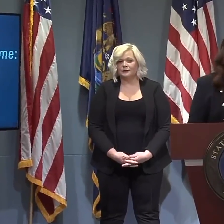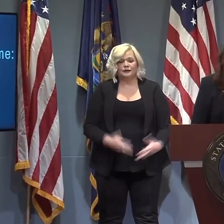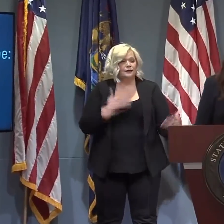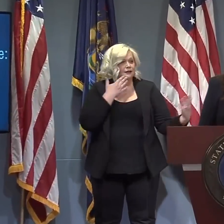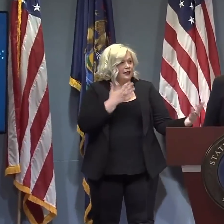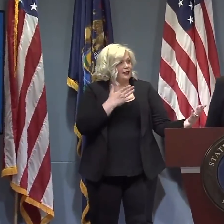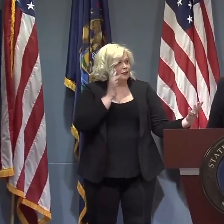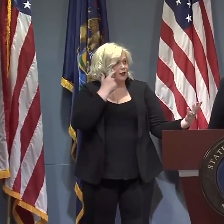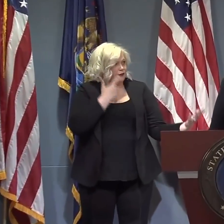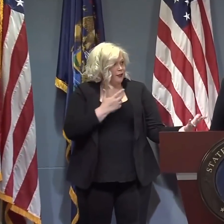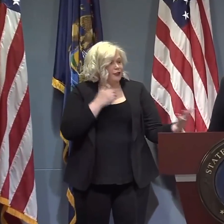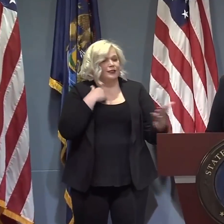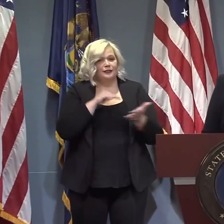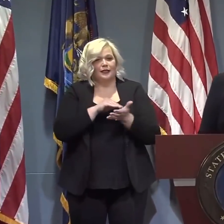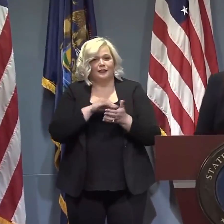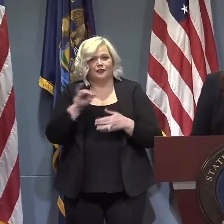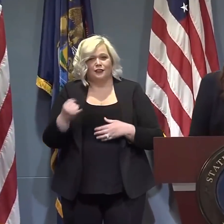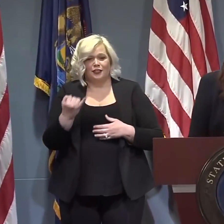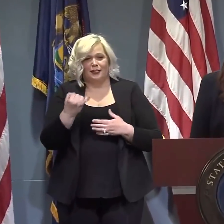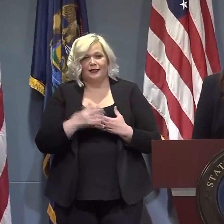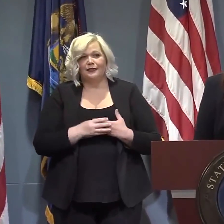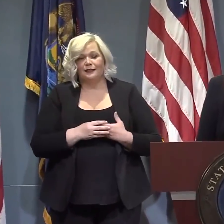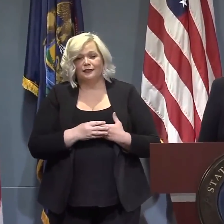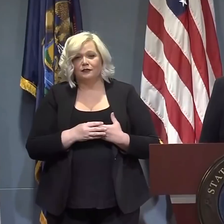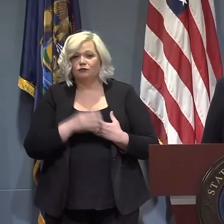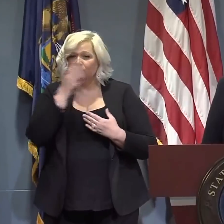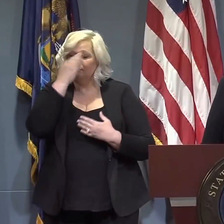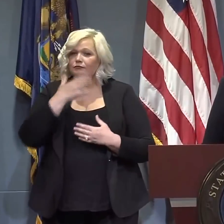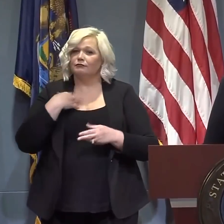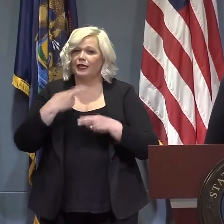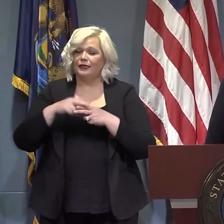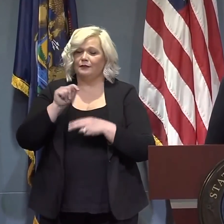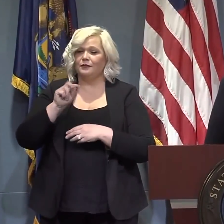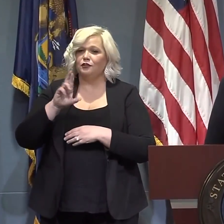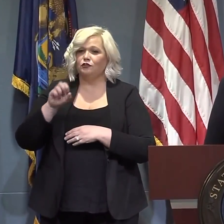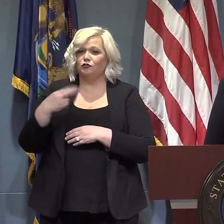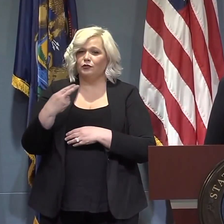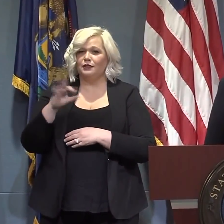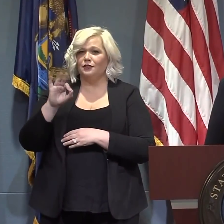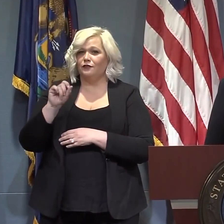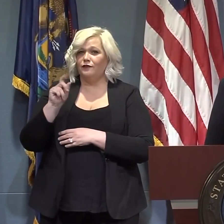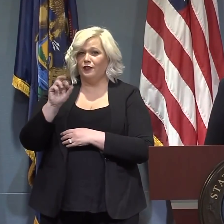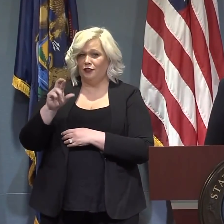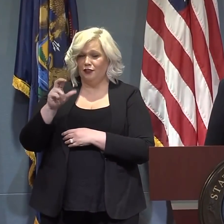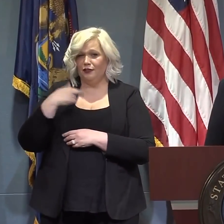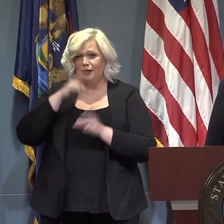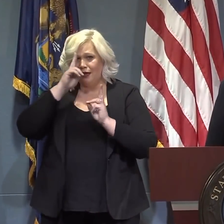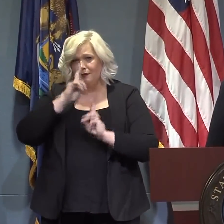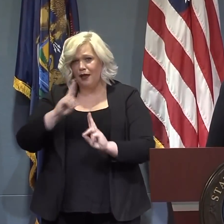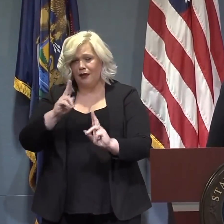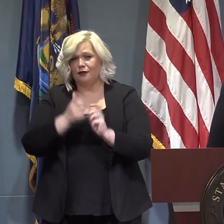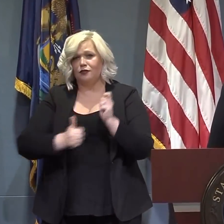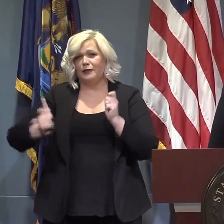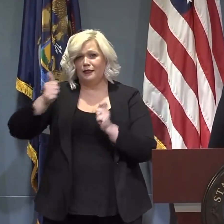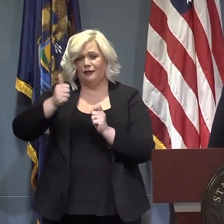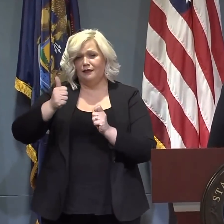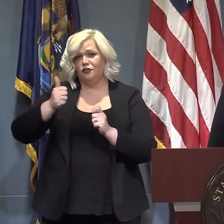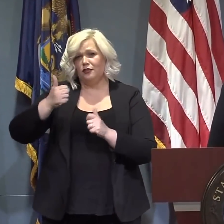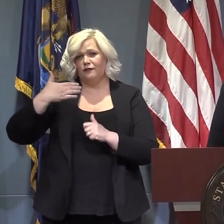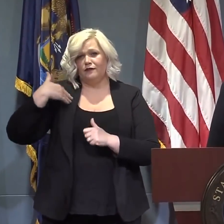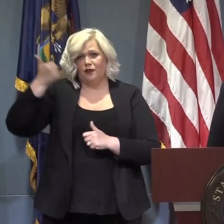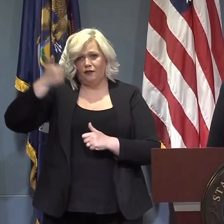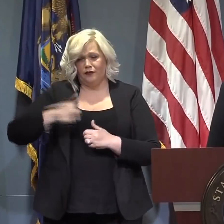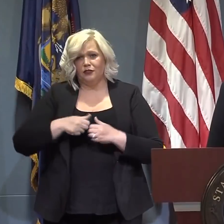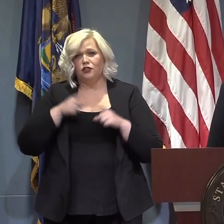Thank you, Governor and Dr. J. As indicated, my name is Trish Foster, and I have the privilege of serving as the state's Chief Operating